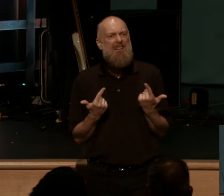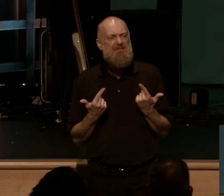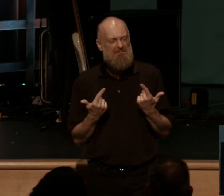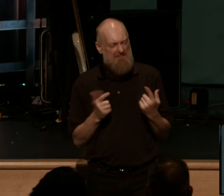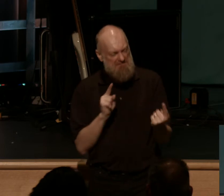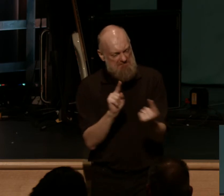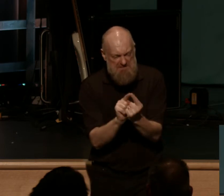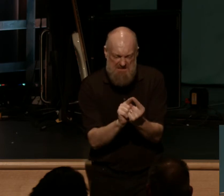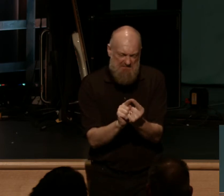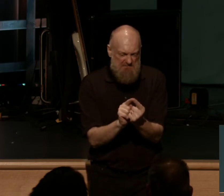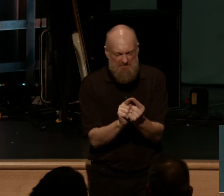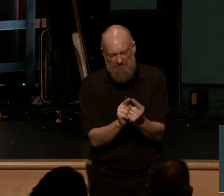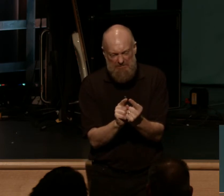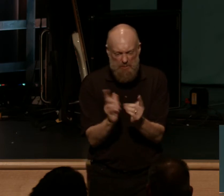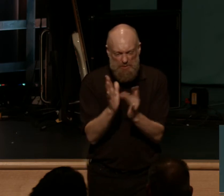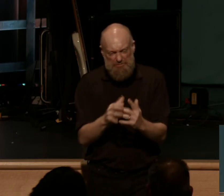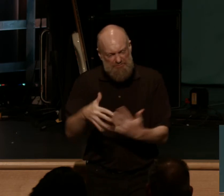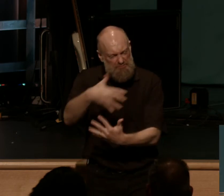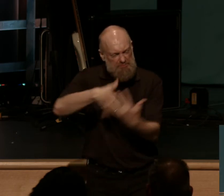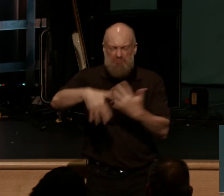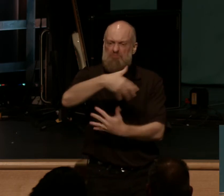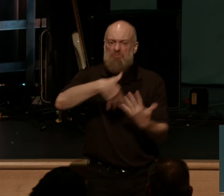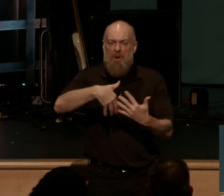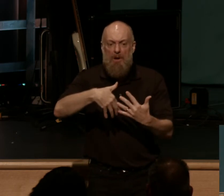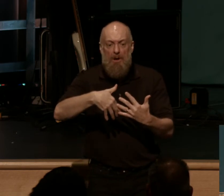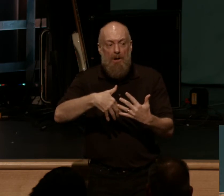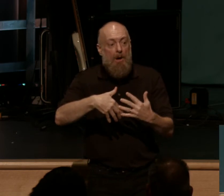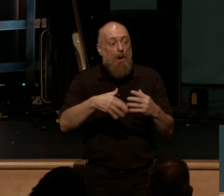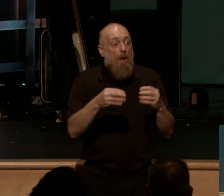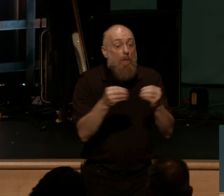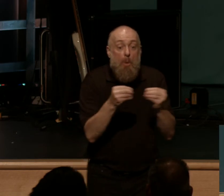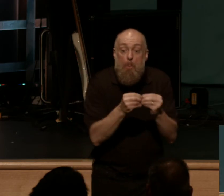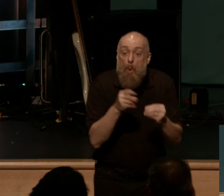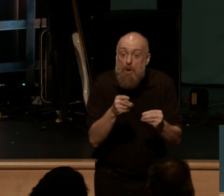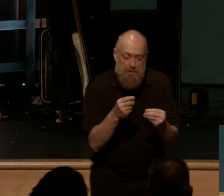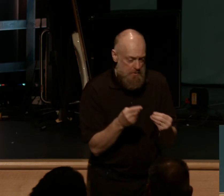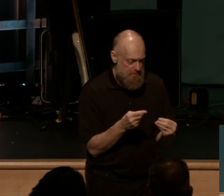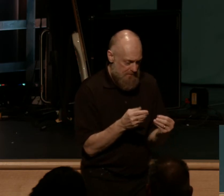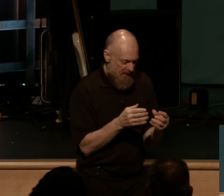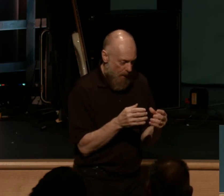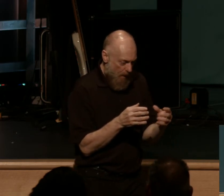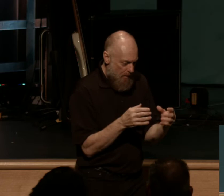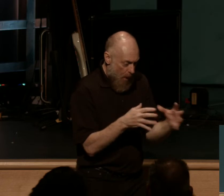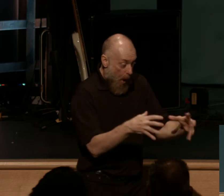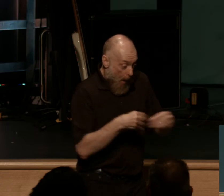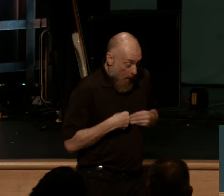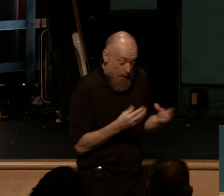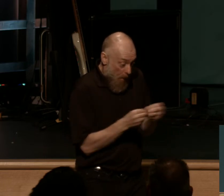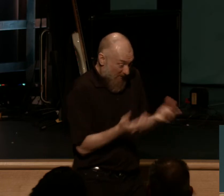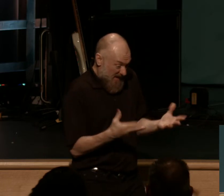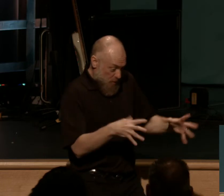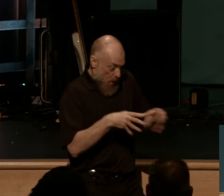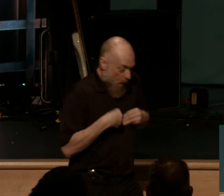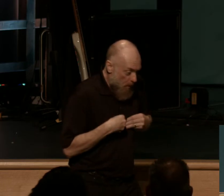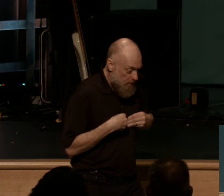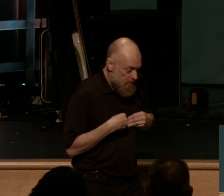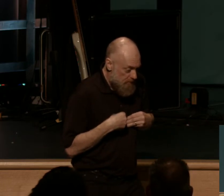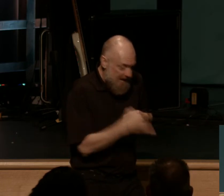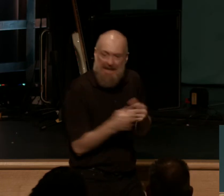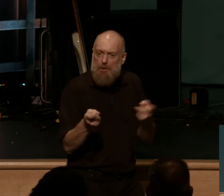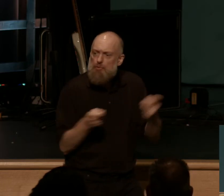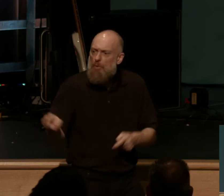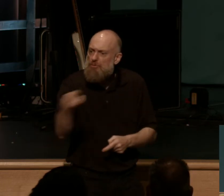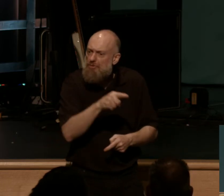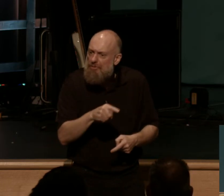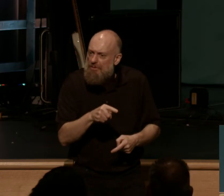you know that that phrase and that old adage that says, the more you own, the more it owns you? That's very important in our day. I've